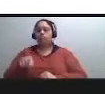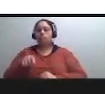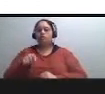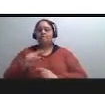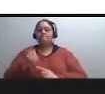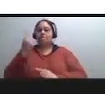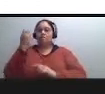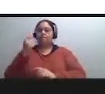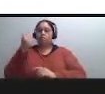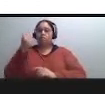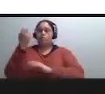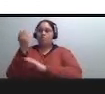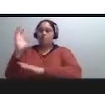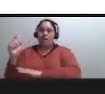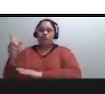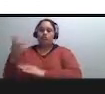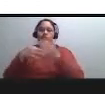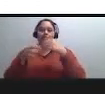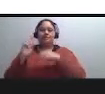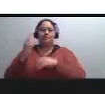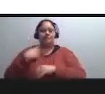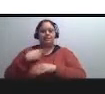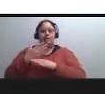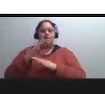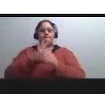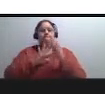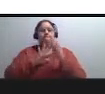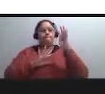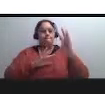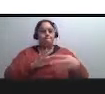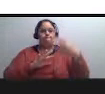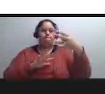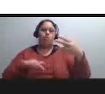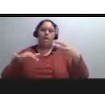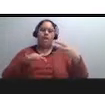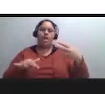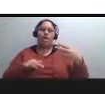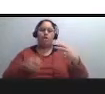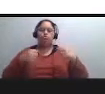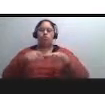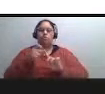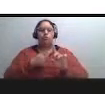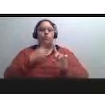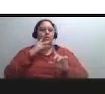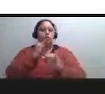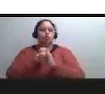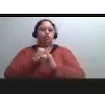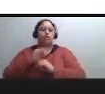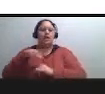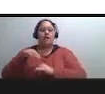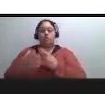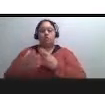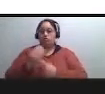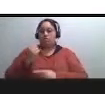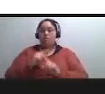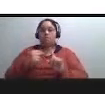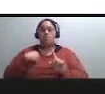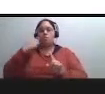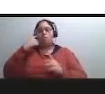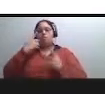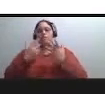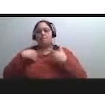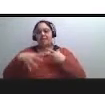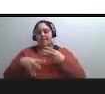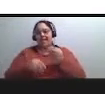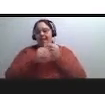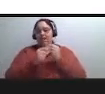her first few slides indicated the 4 areas, Chairperson and honourable members, where the institution had not achieved. I thought maybe just to